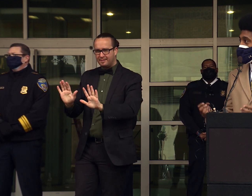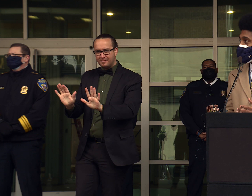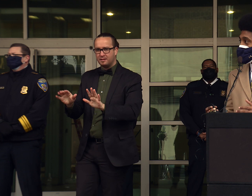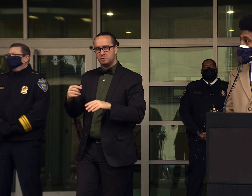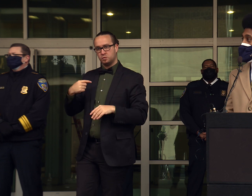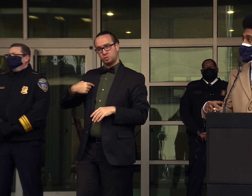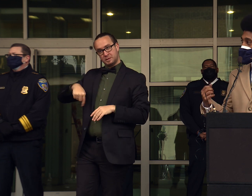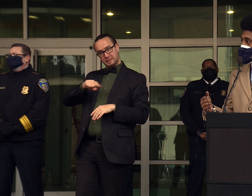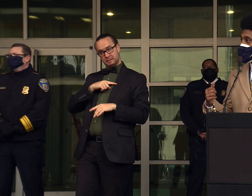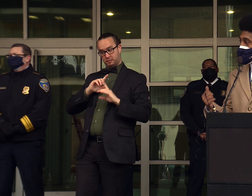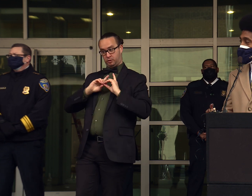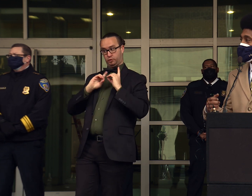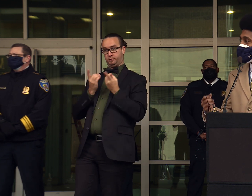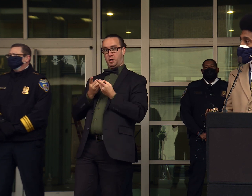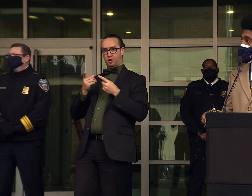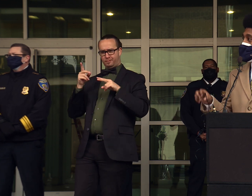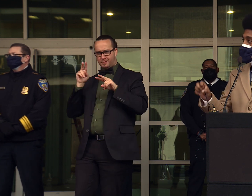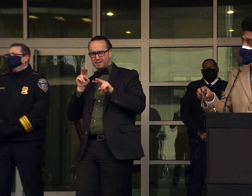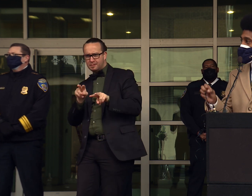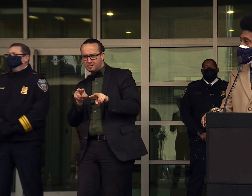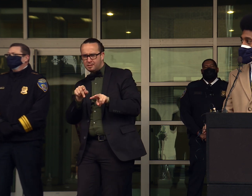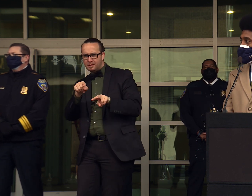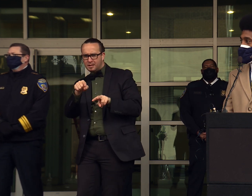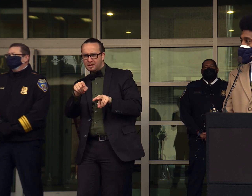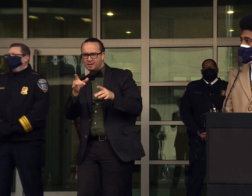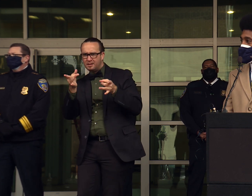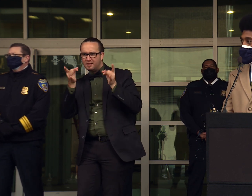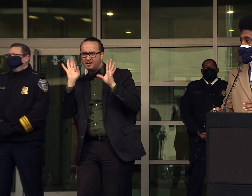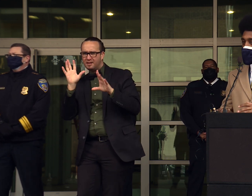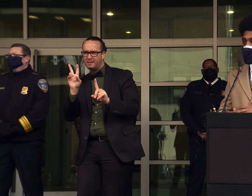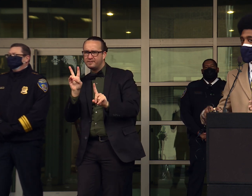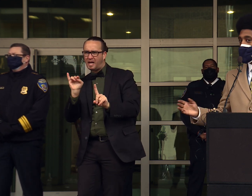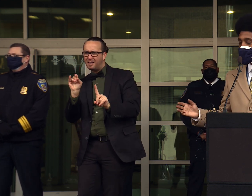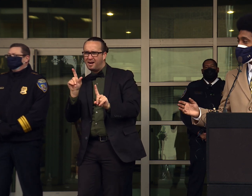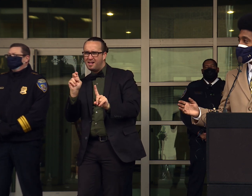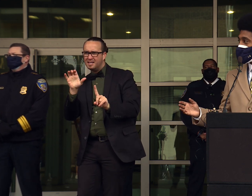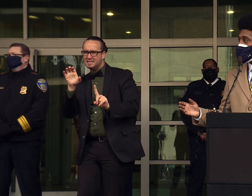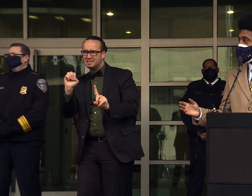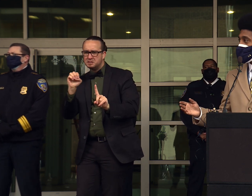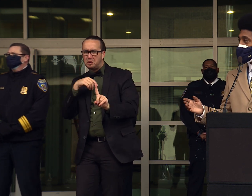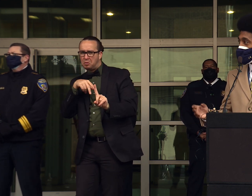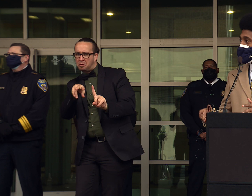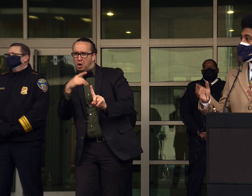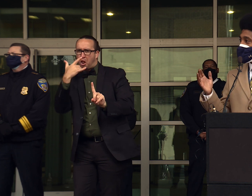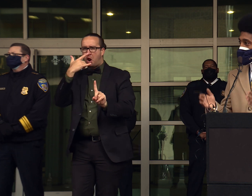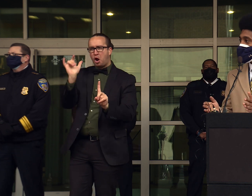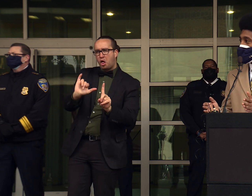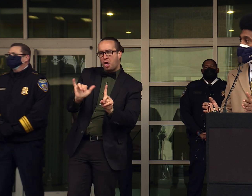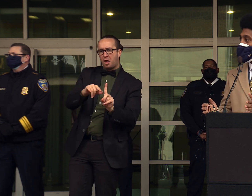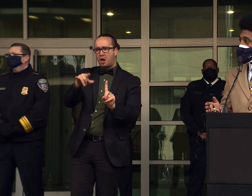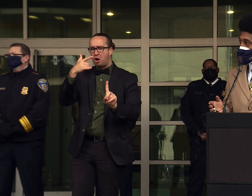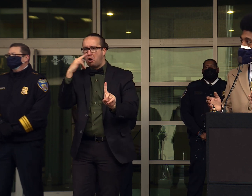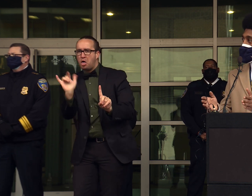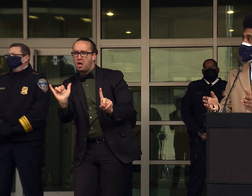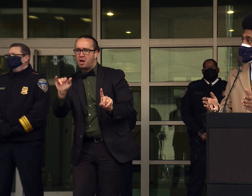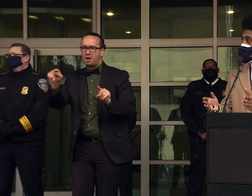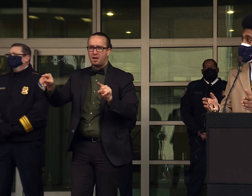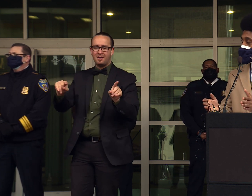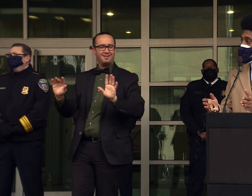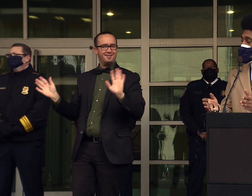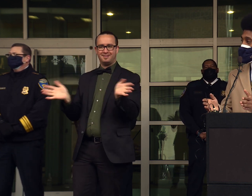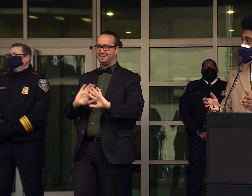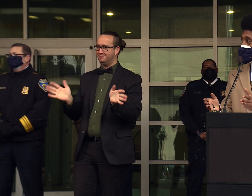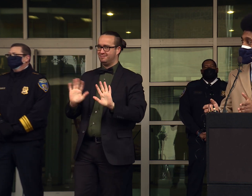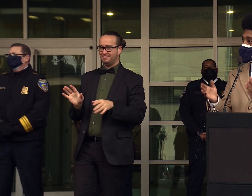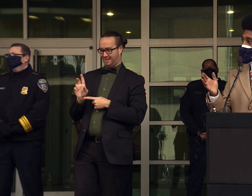where it's not true. We're going to be data driven. We know where these areas are. They haven't changed as long as I've been alive. That's why the department is